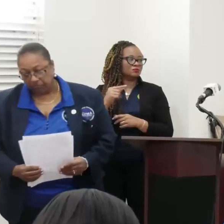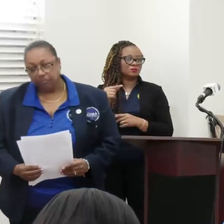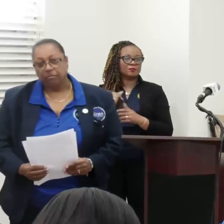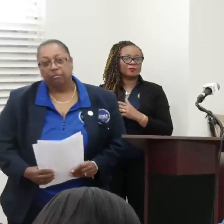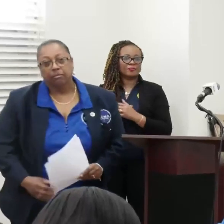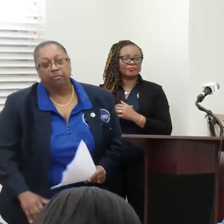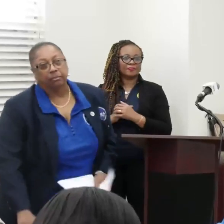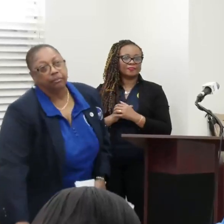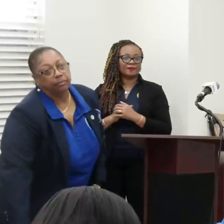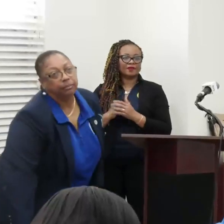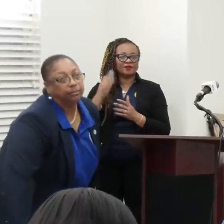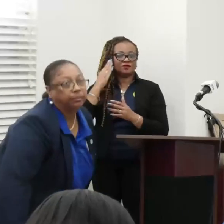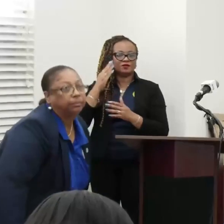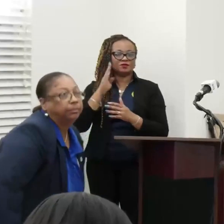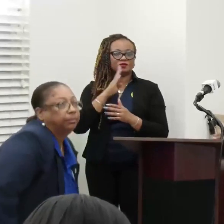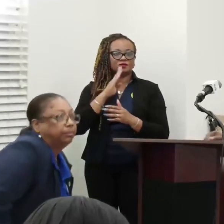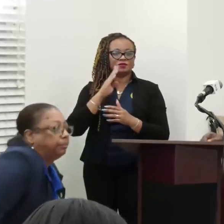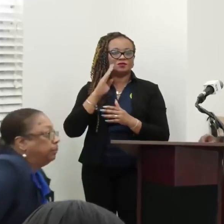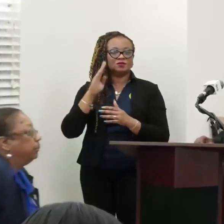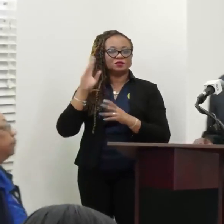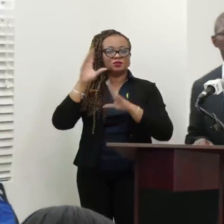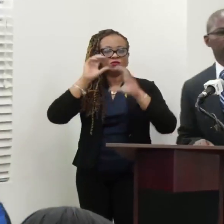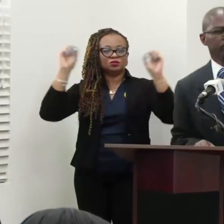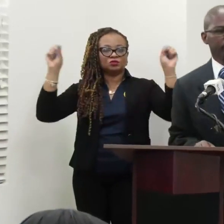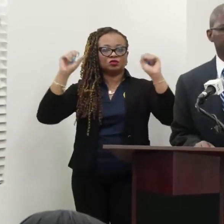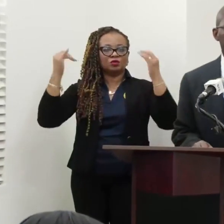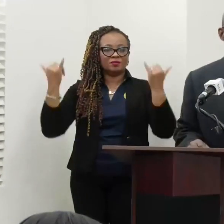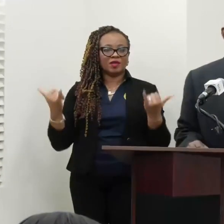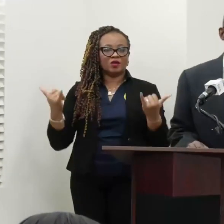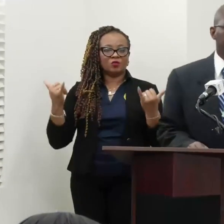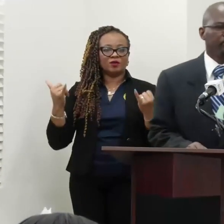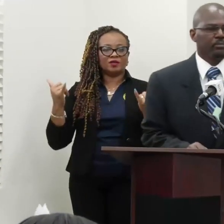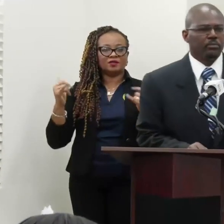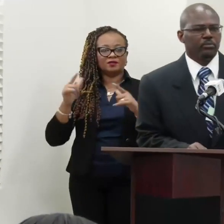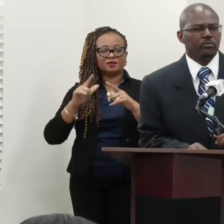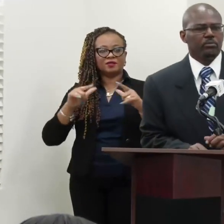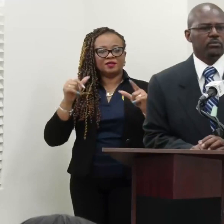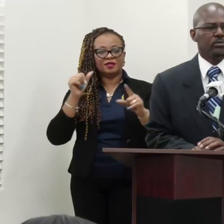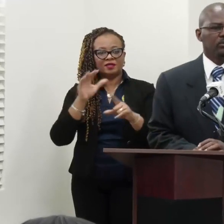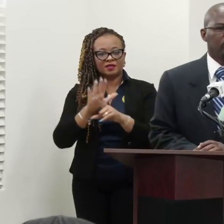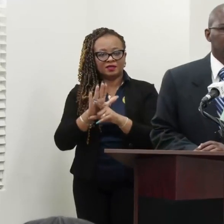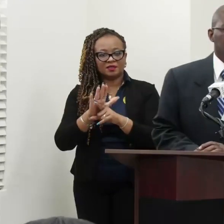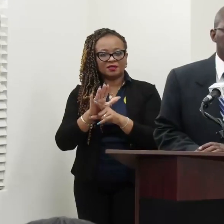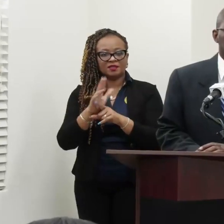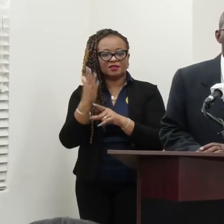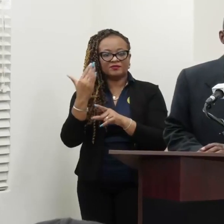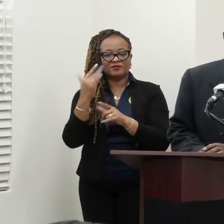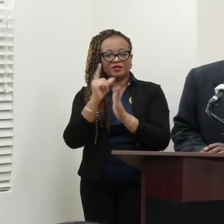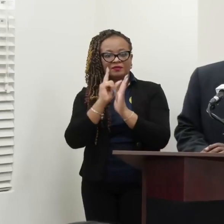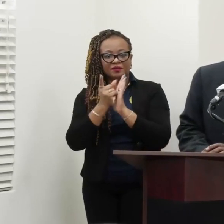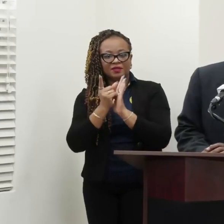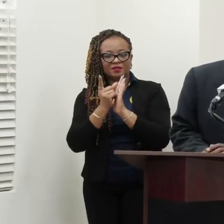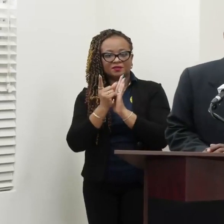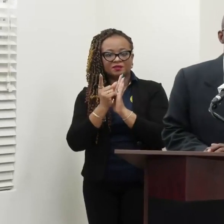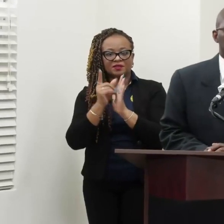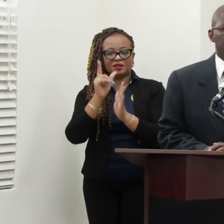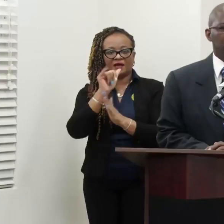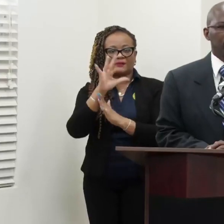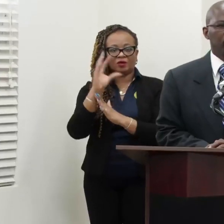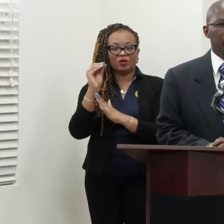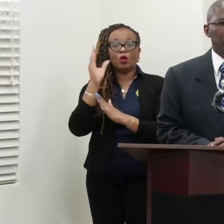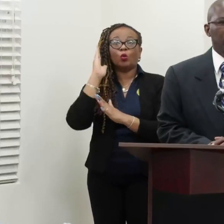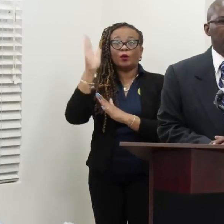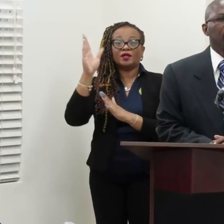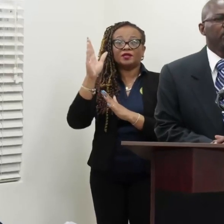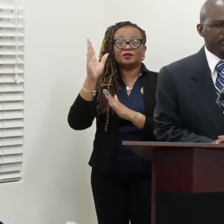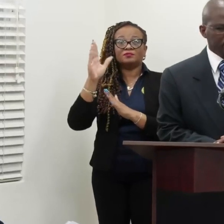I know Nicole is a tropical storm now. When it makes landfall, I think in about 15 minutes or so in Abaco, will it be a